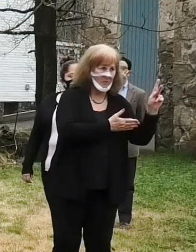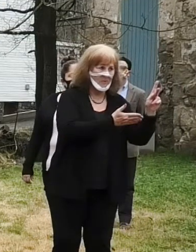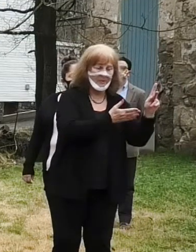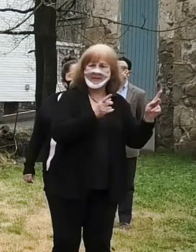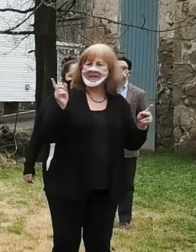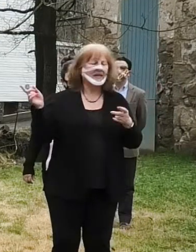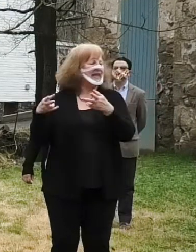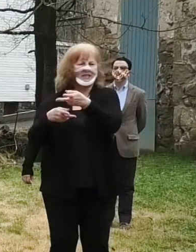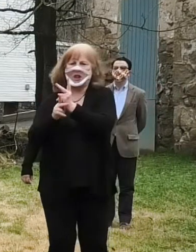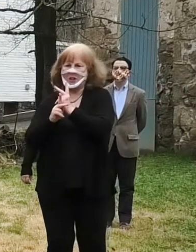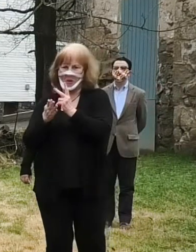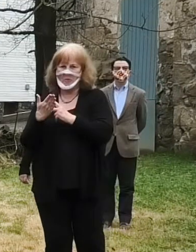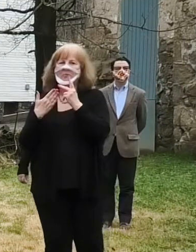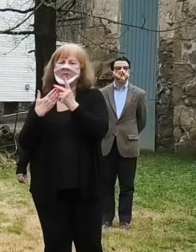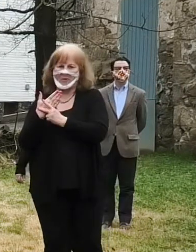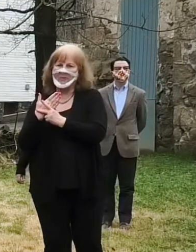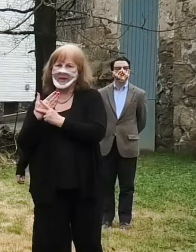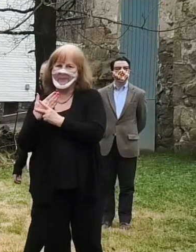It is a loan program.